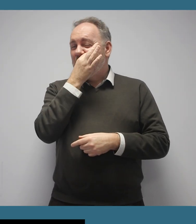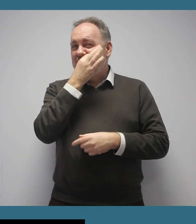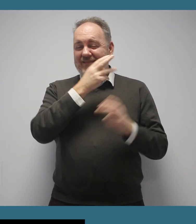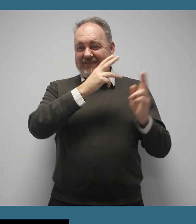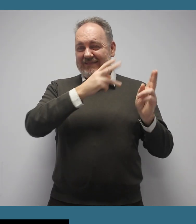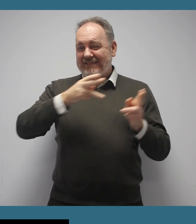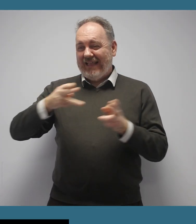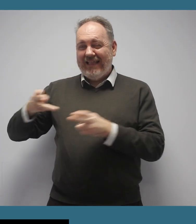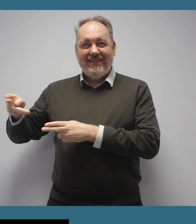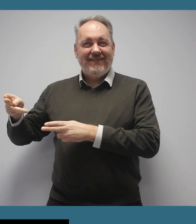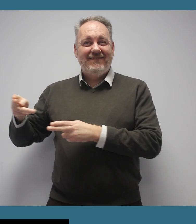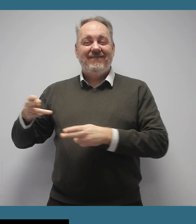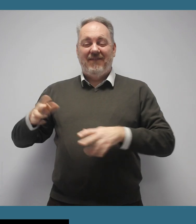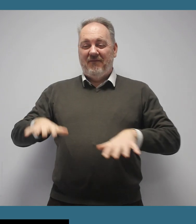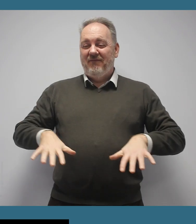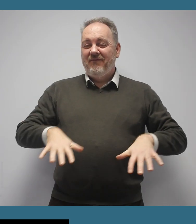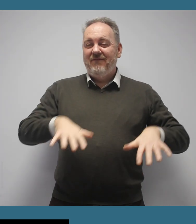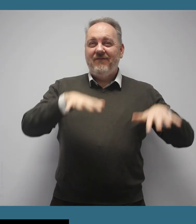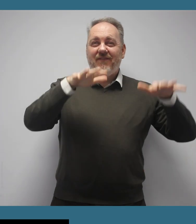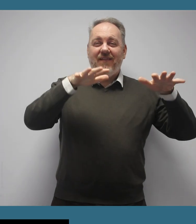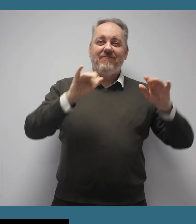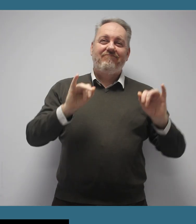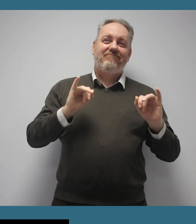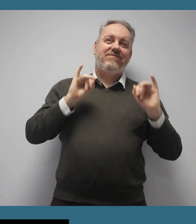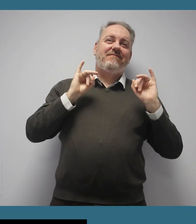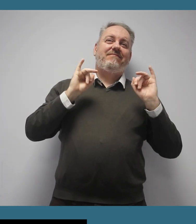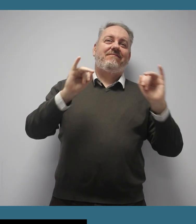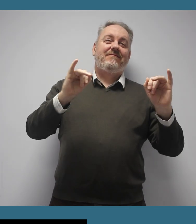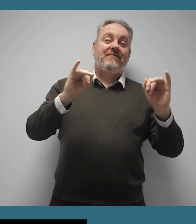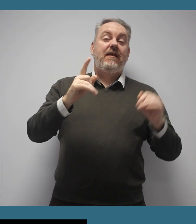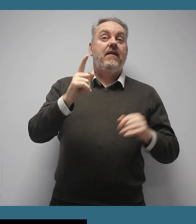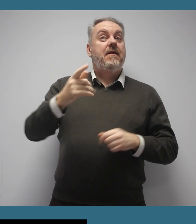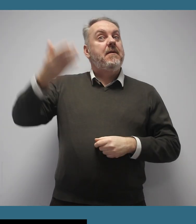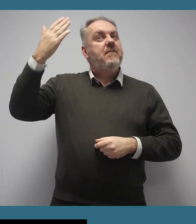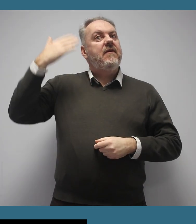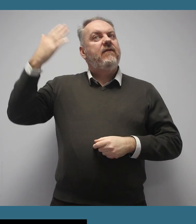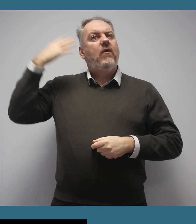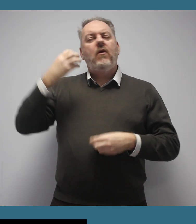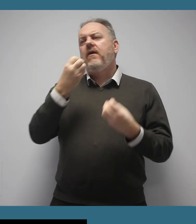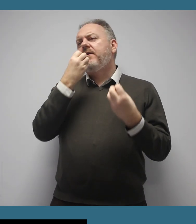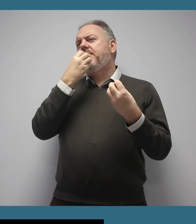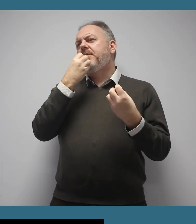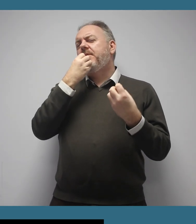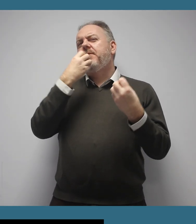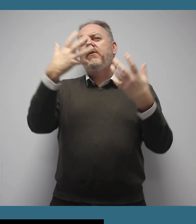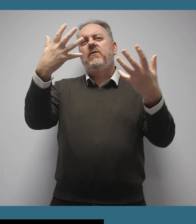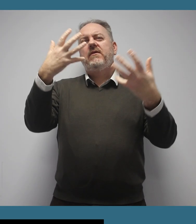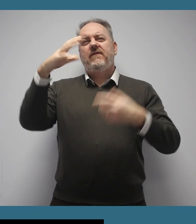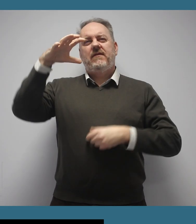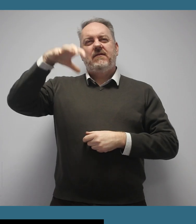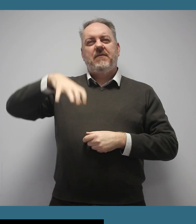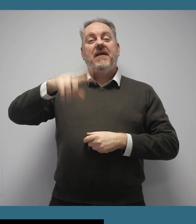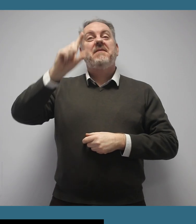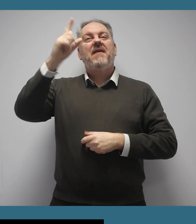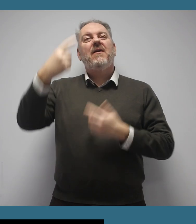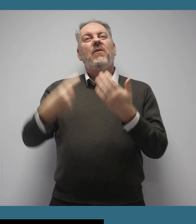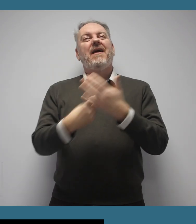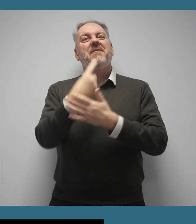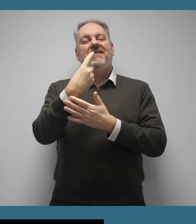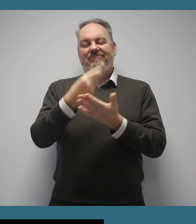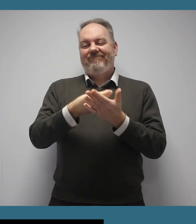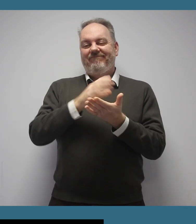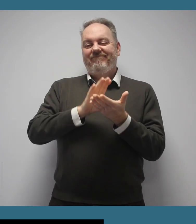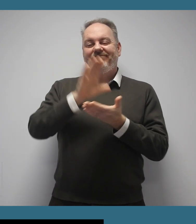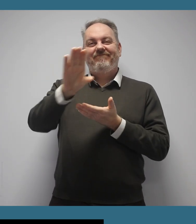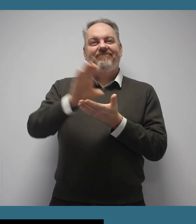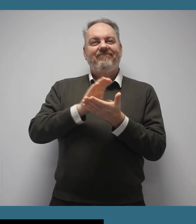badly flooded. And from having been historically a very beautiful space, I guess revenue budgets just over the years